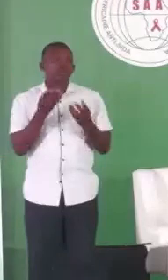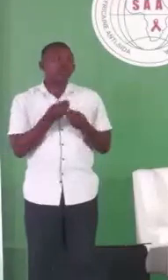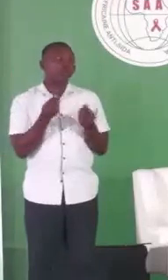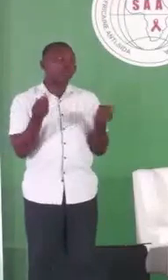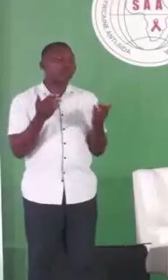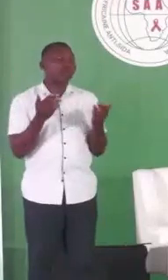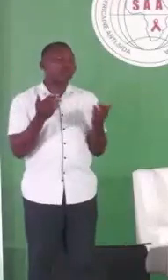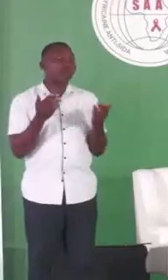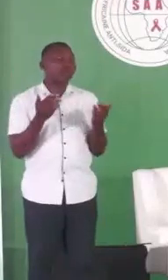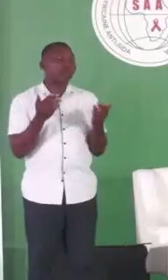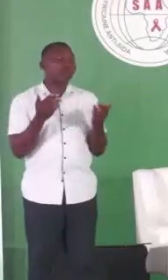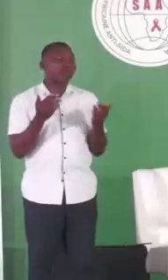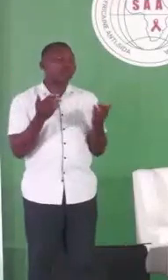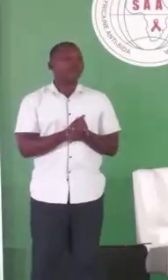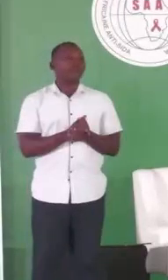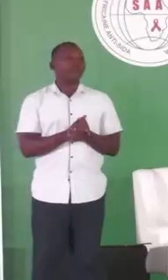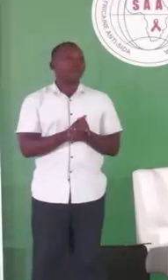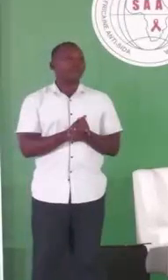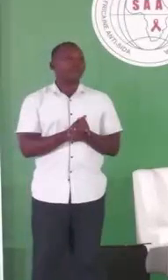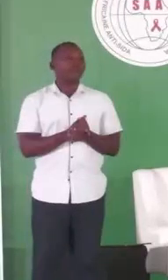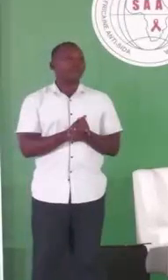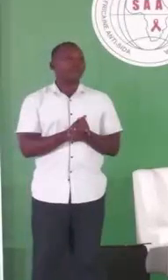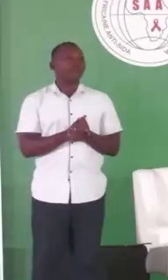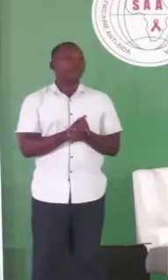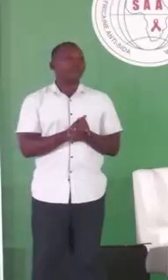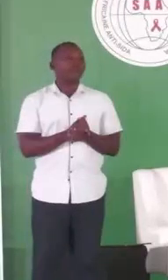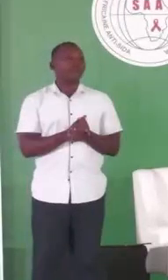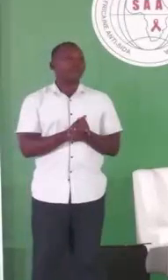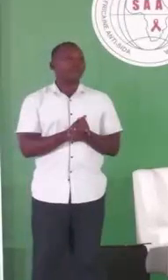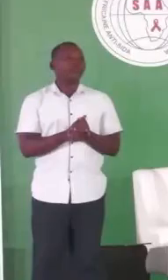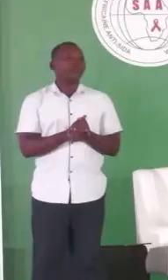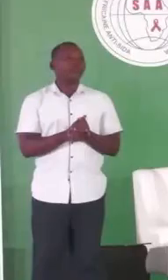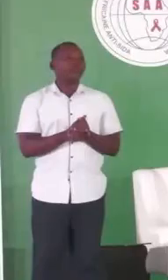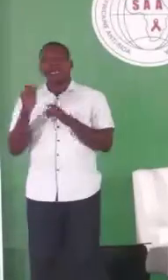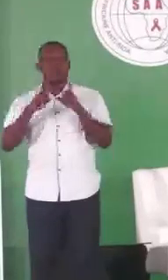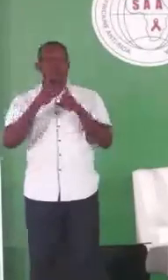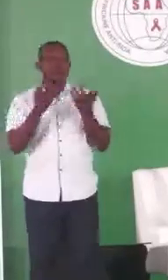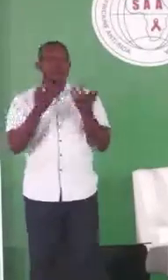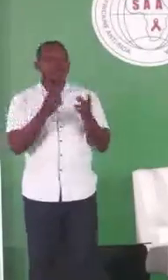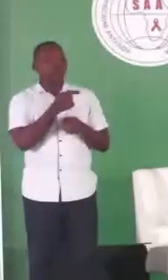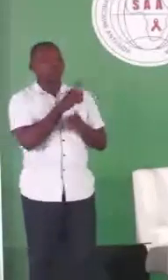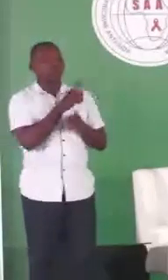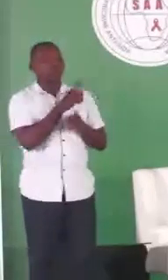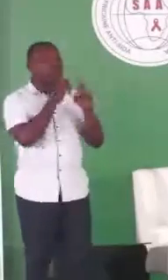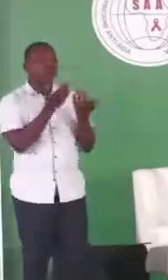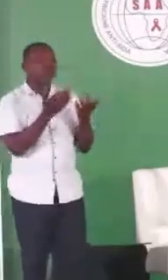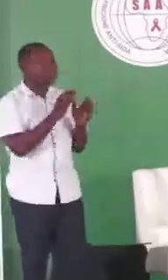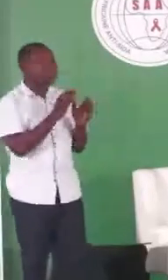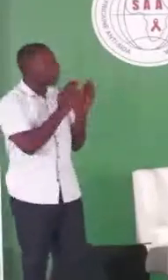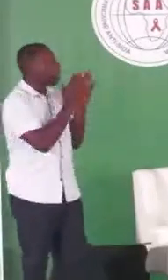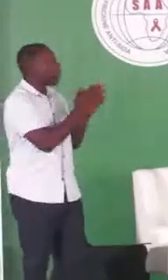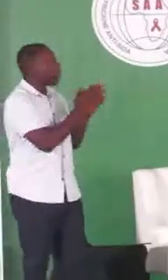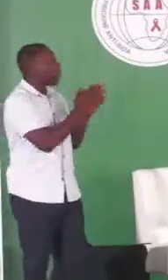you. Thank you so much. So before we take further questions, we'll get responses. And I'm going to ask, before we turn